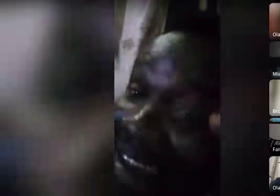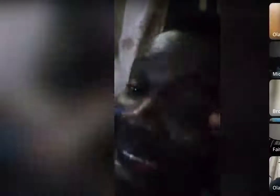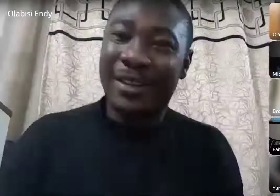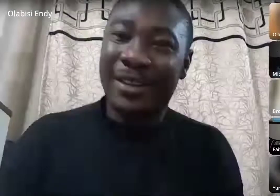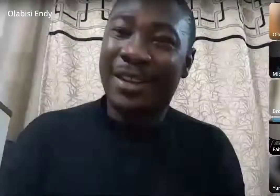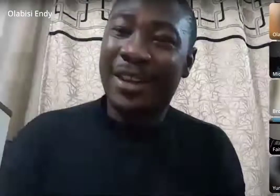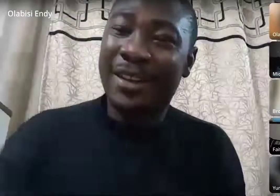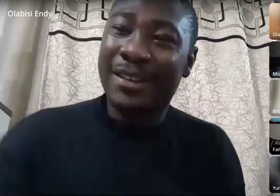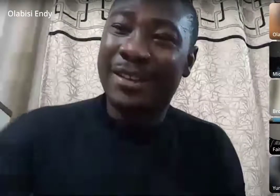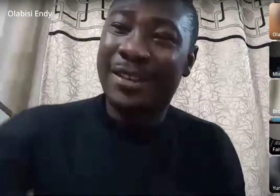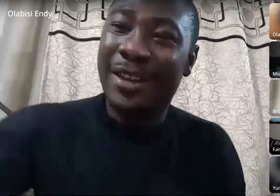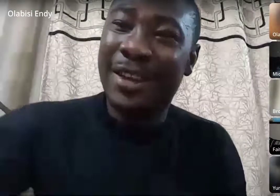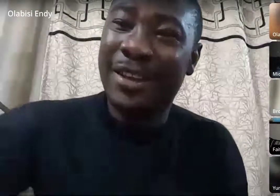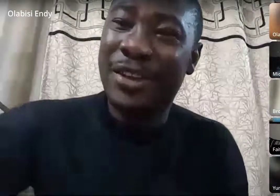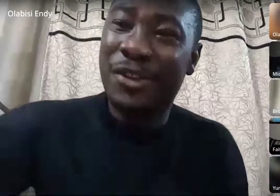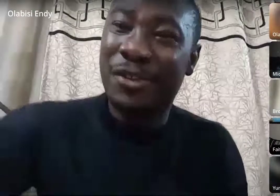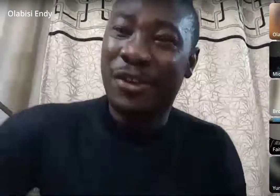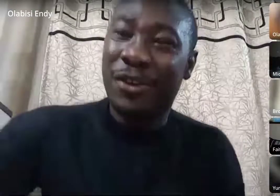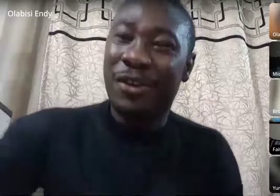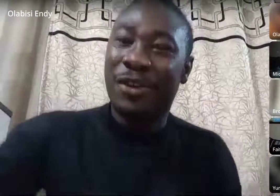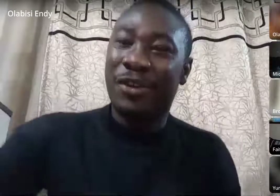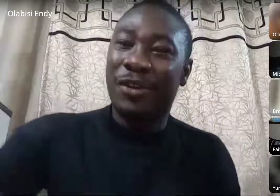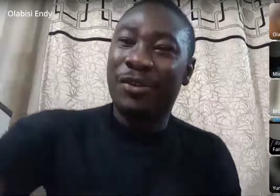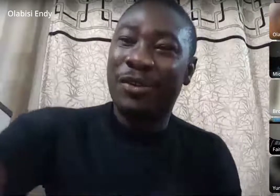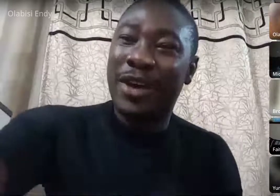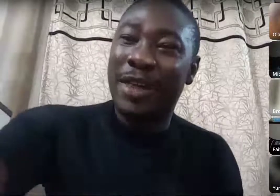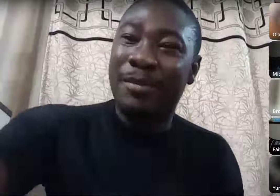class? I thought you people were not supposed to be here.